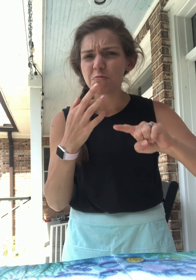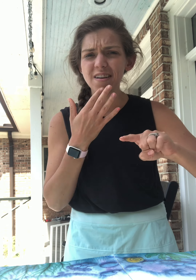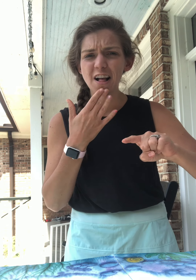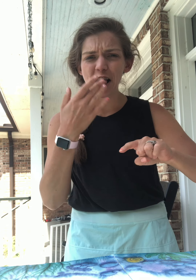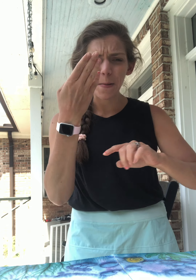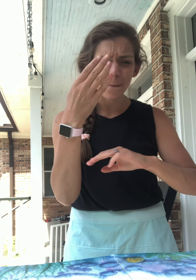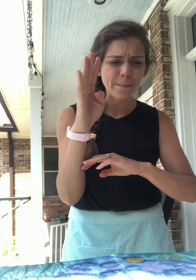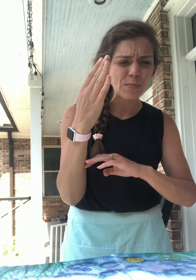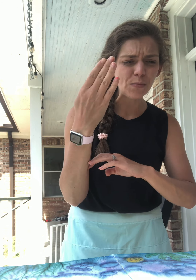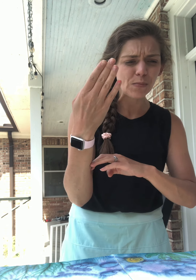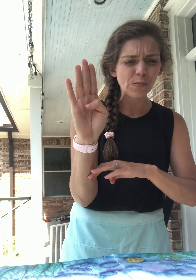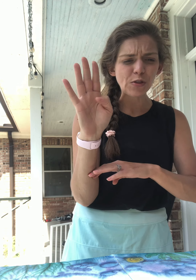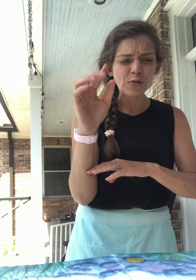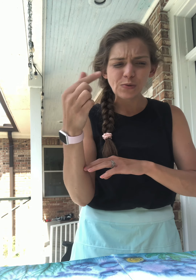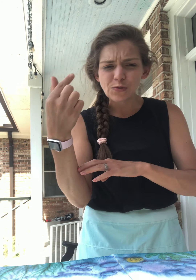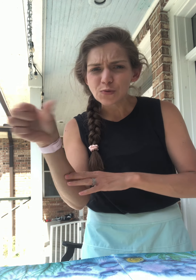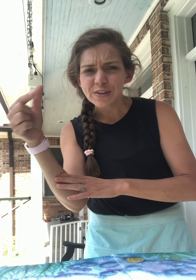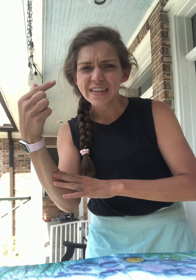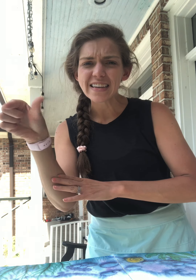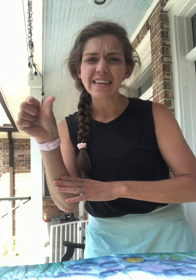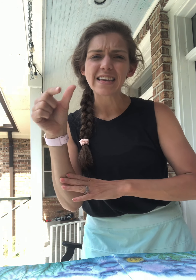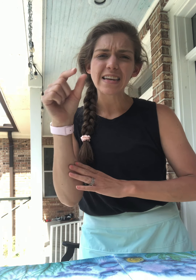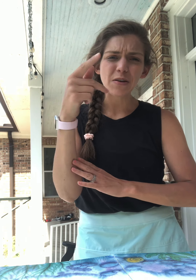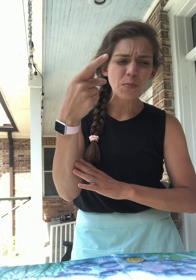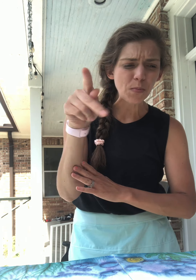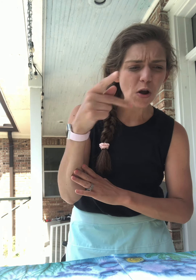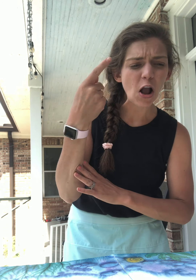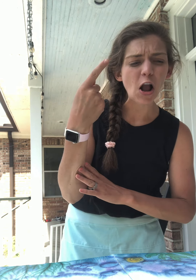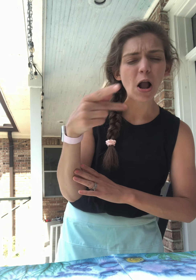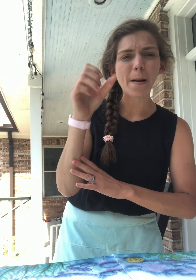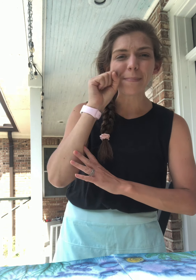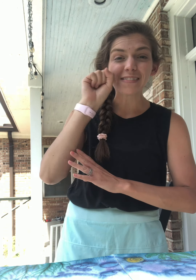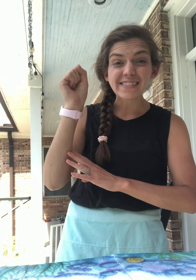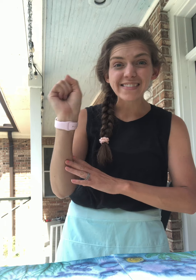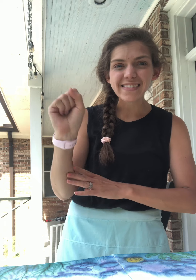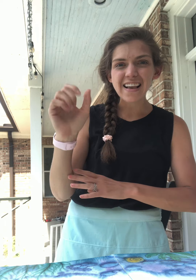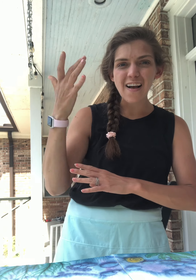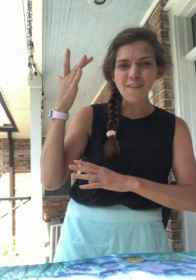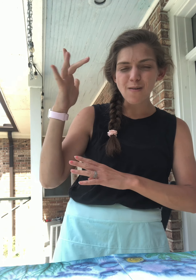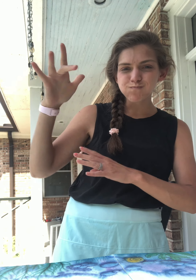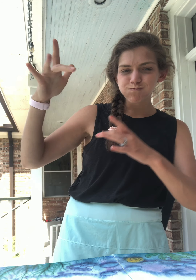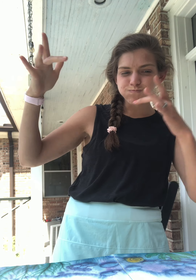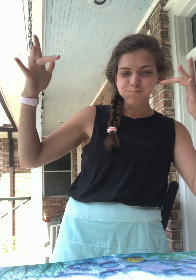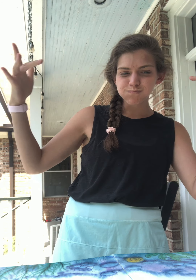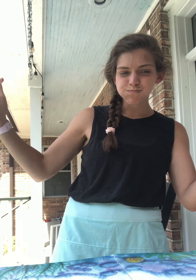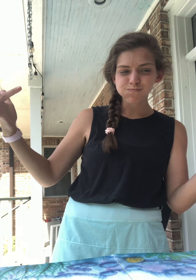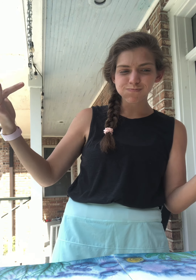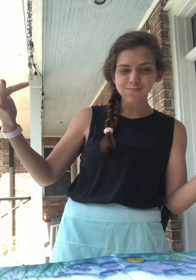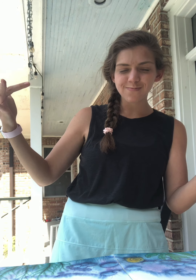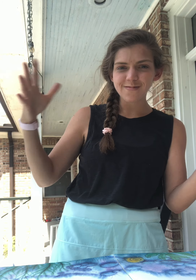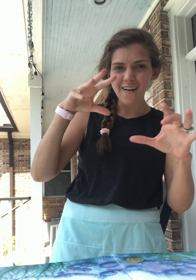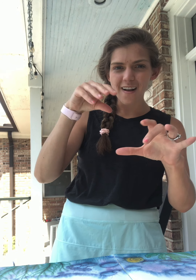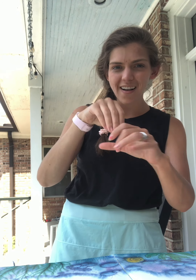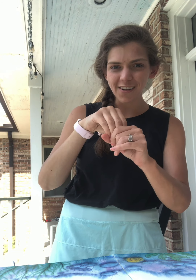blue and green and purple with sparkling silver scales among